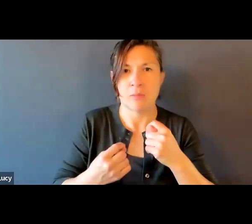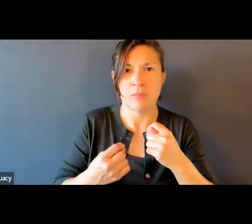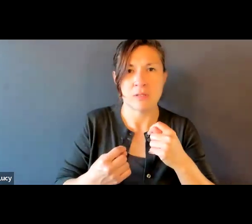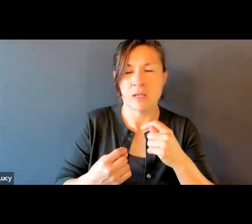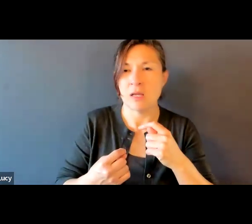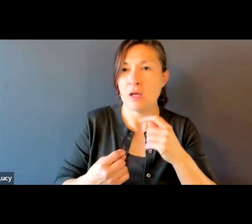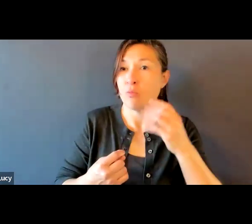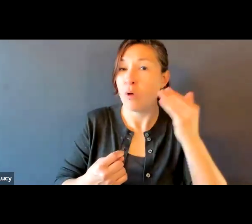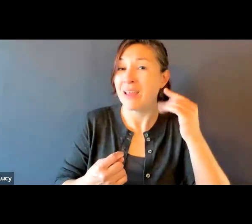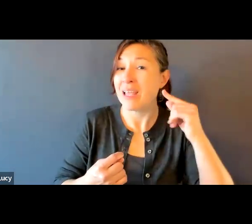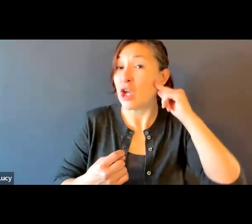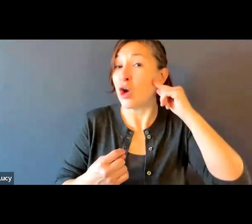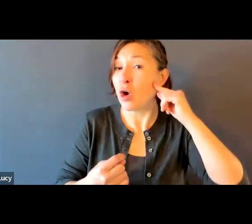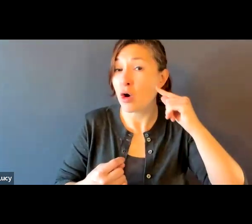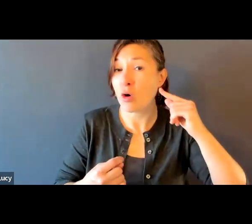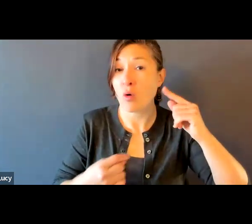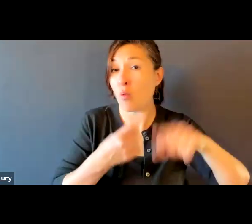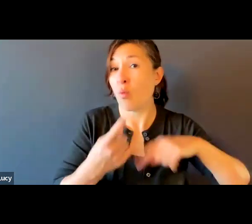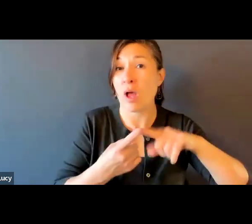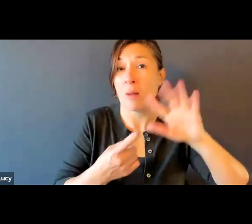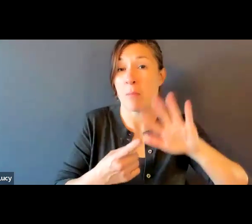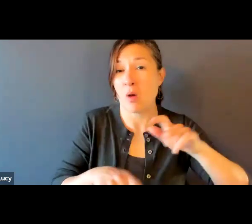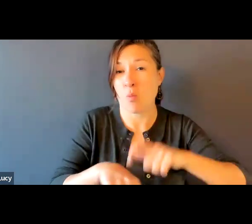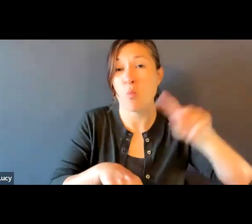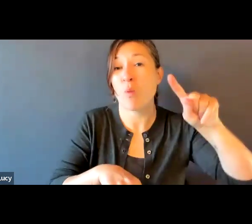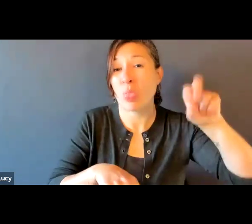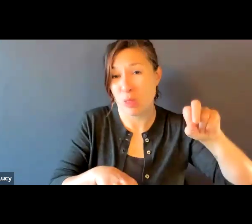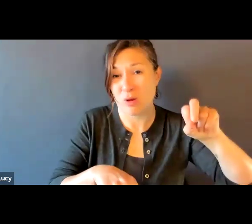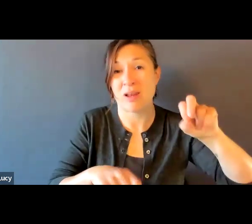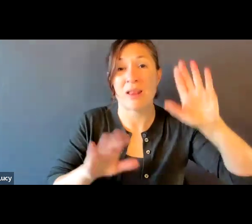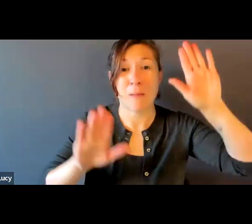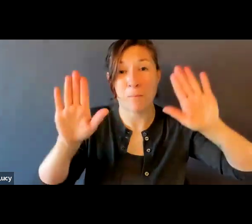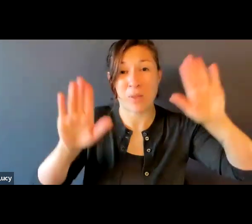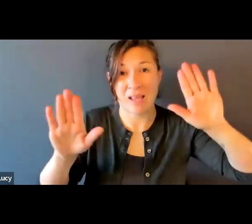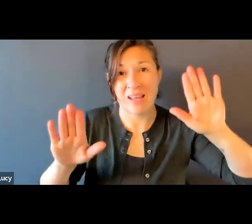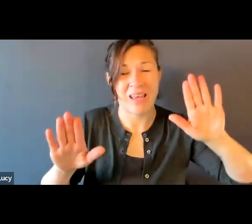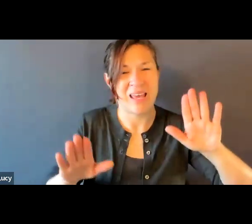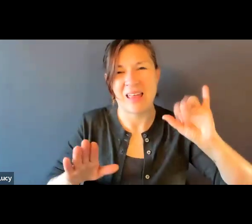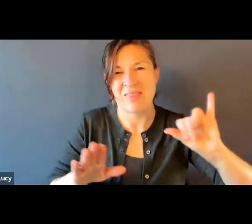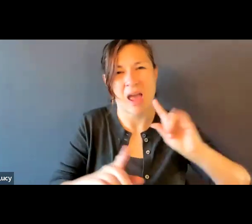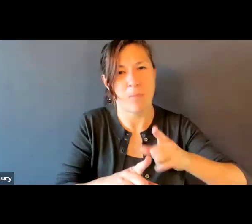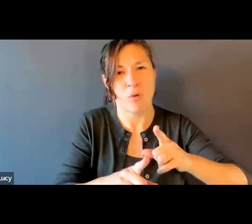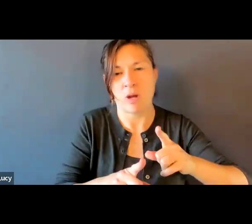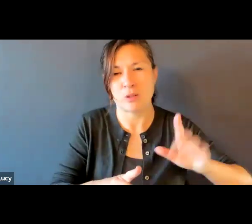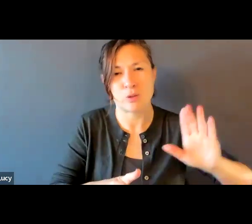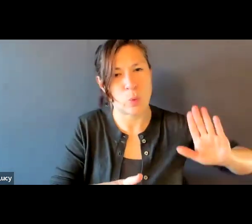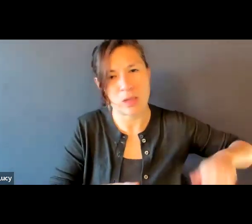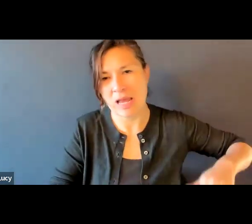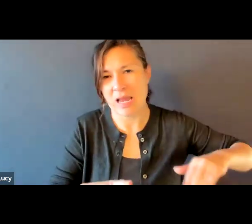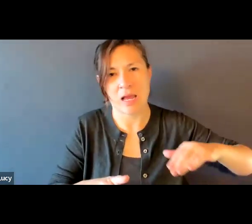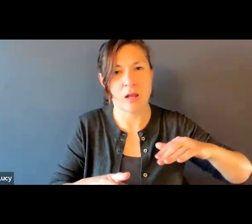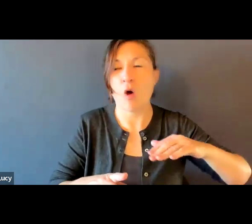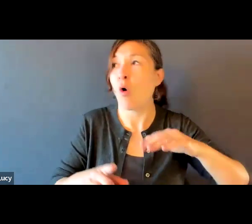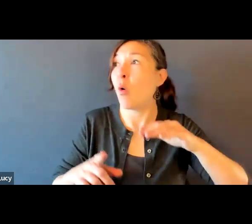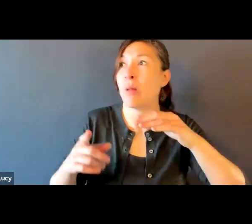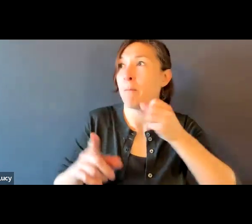1:30 p.m. when it's over. And at that point it's too late, to find out that you don't have a bus for the